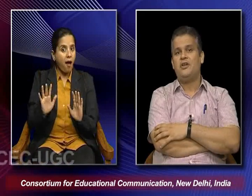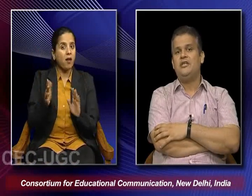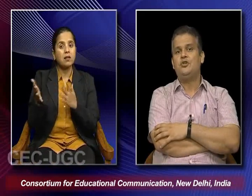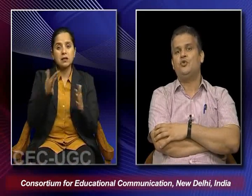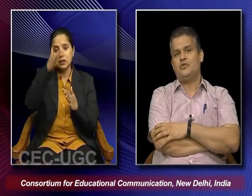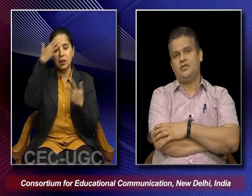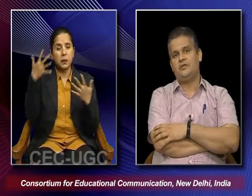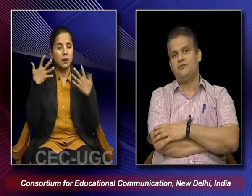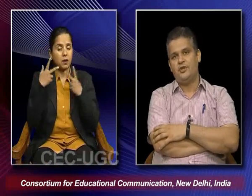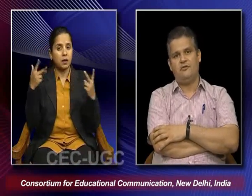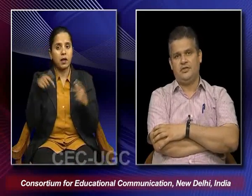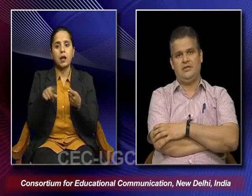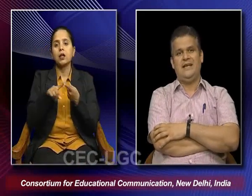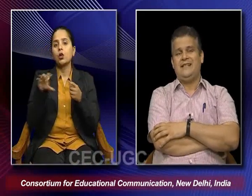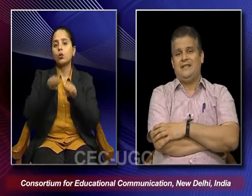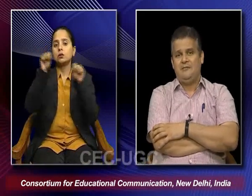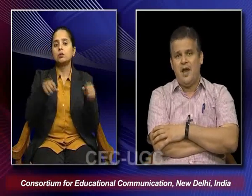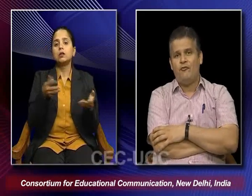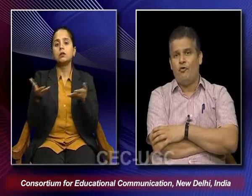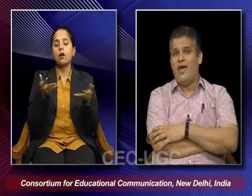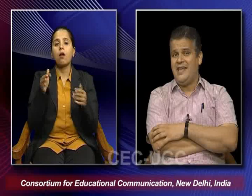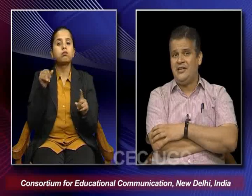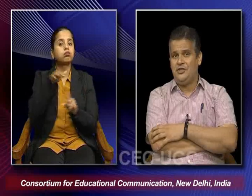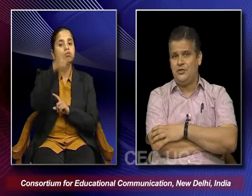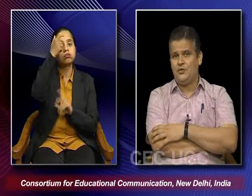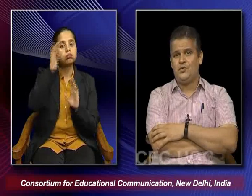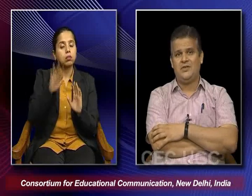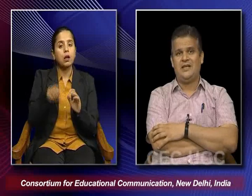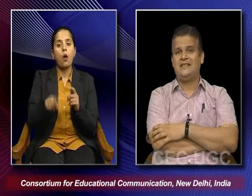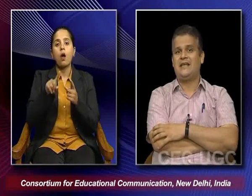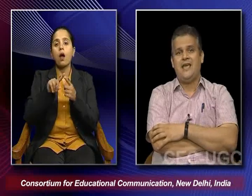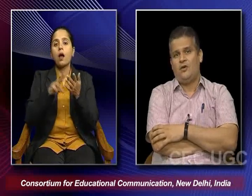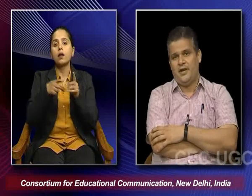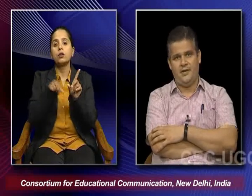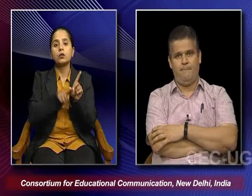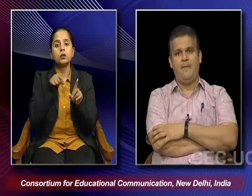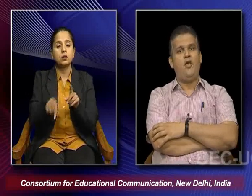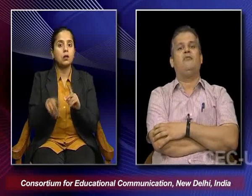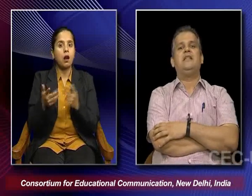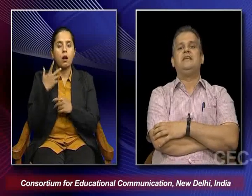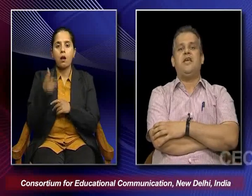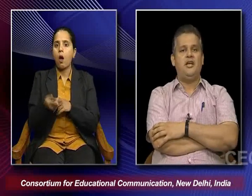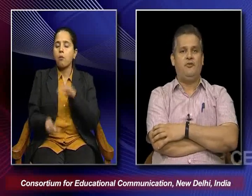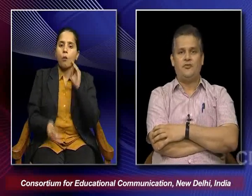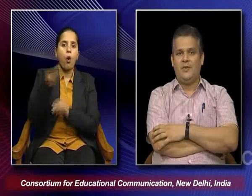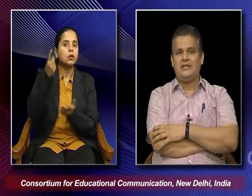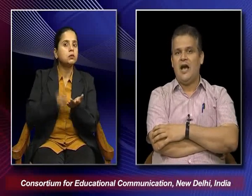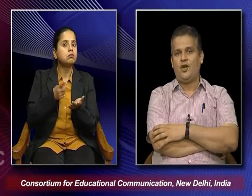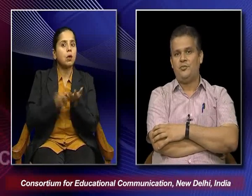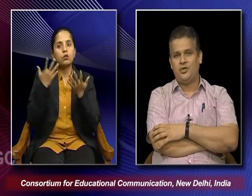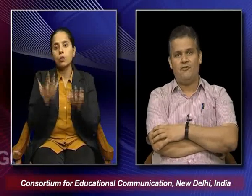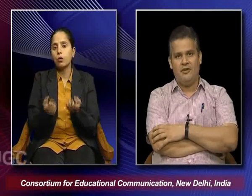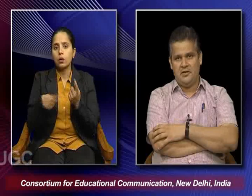on ecosystem services. The demand for energy resources is skyrocketing. When heat wave spells